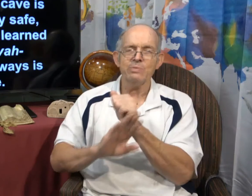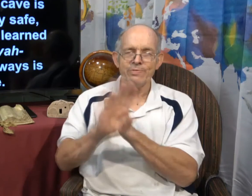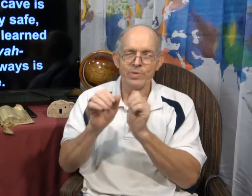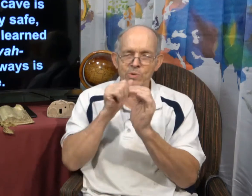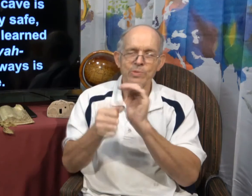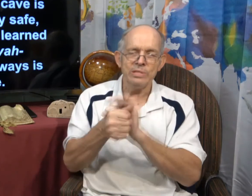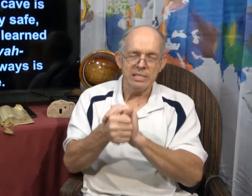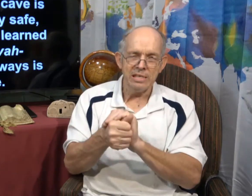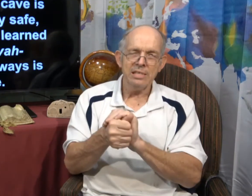is